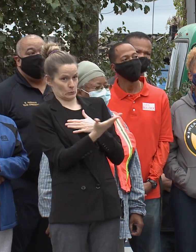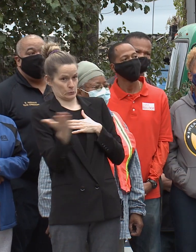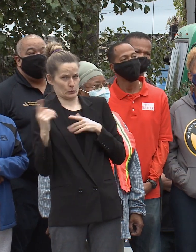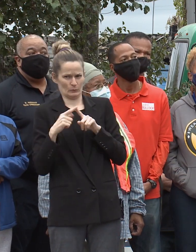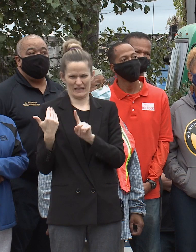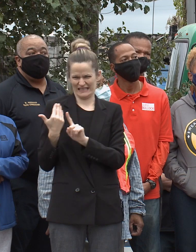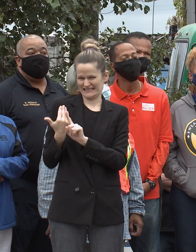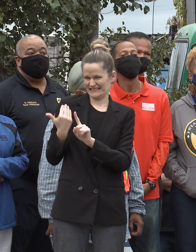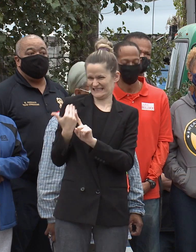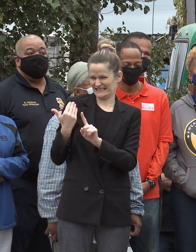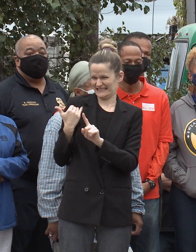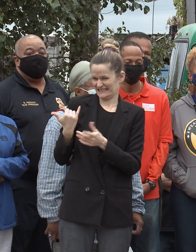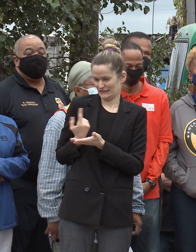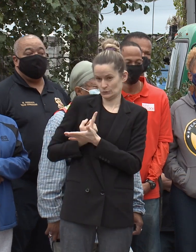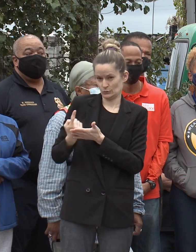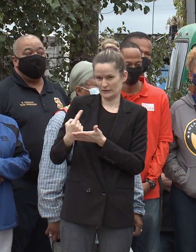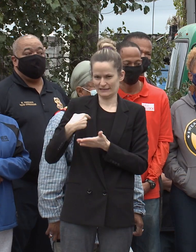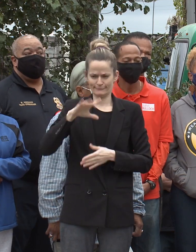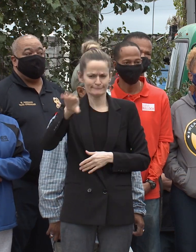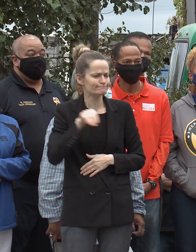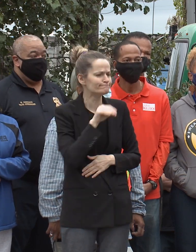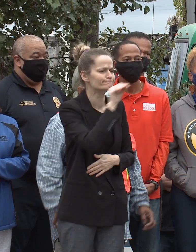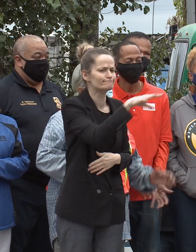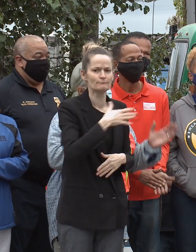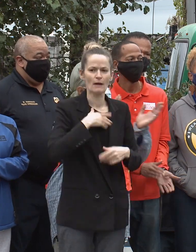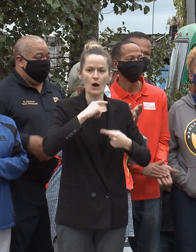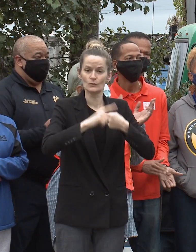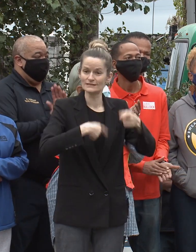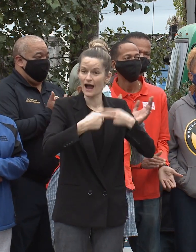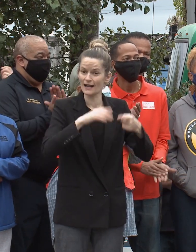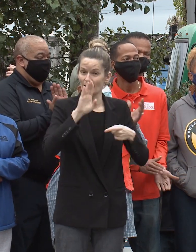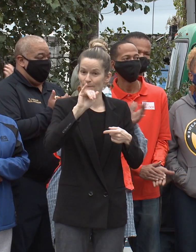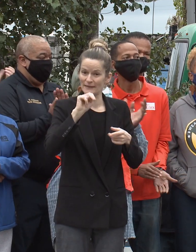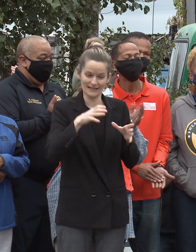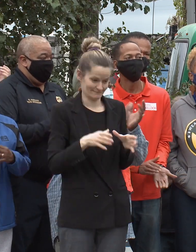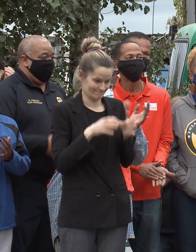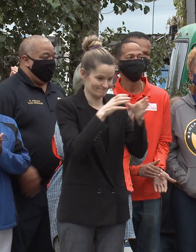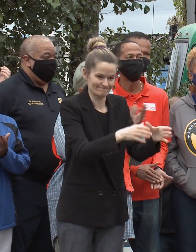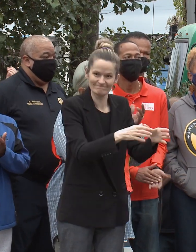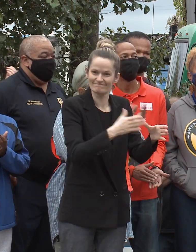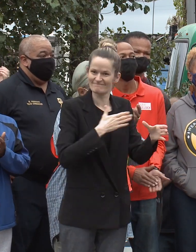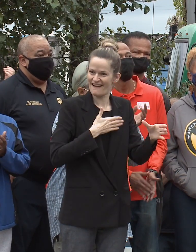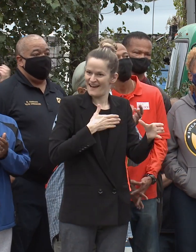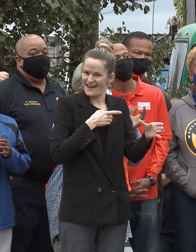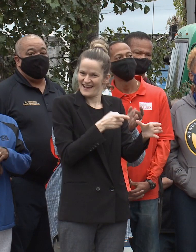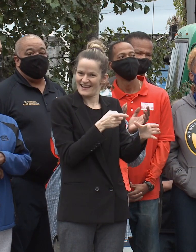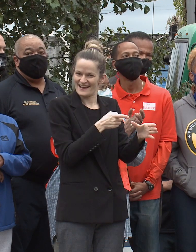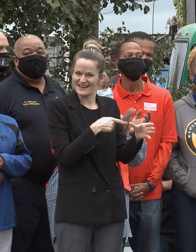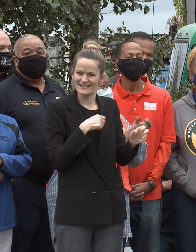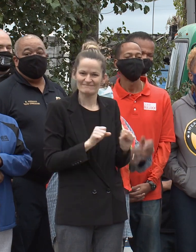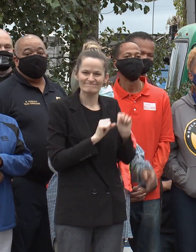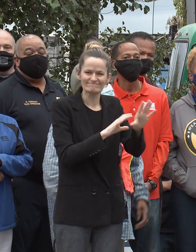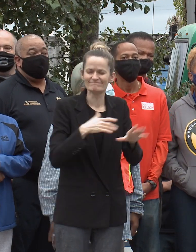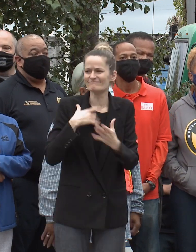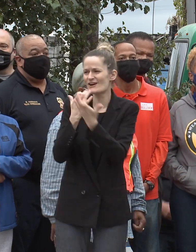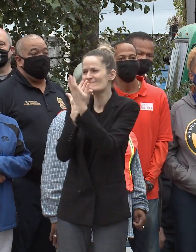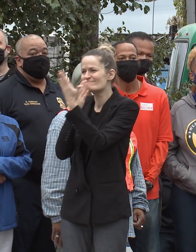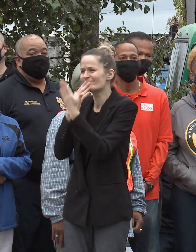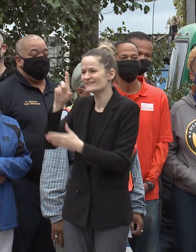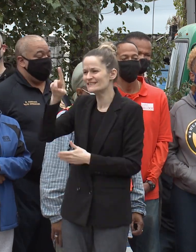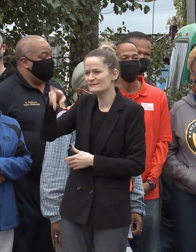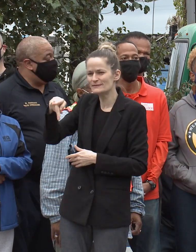received my recycle bin. Yes, big round of applause. So really big thank you to DPW for that as